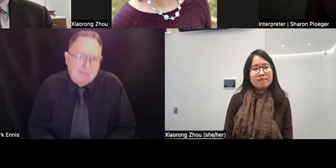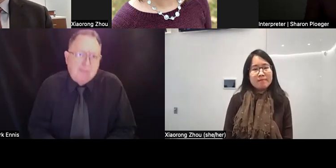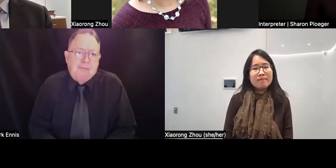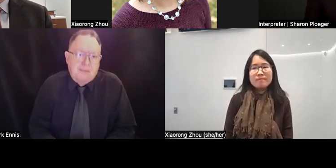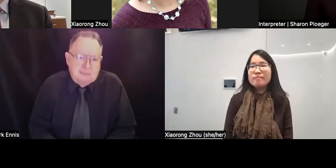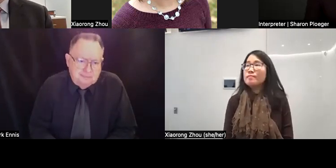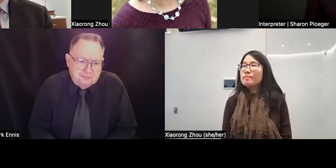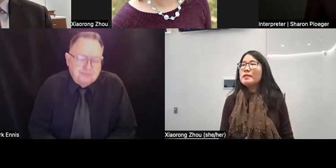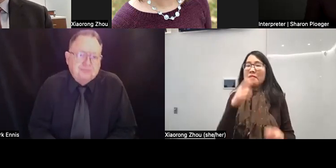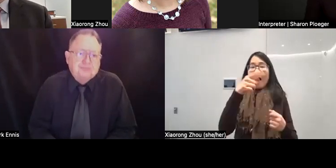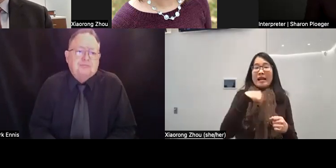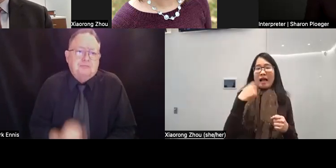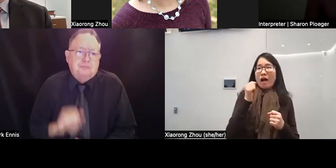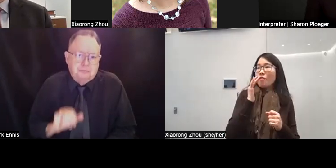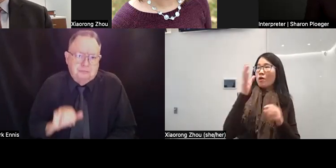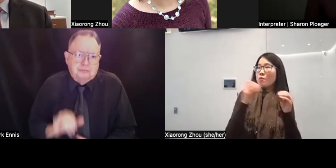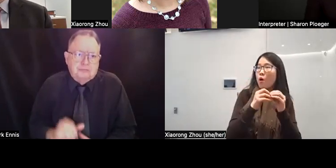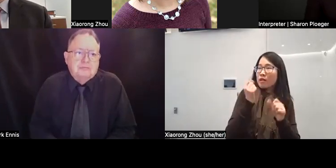It's in China.